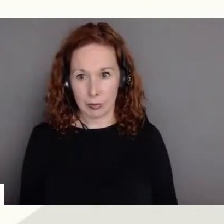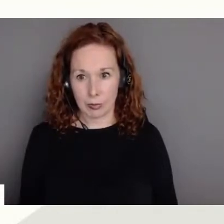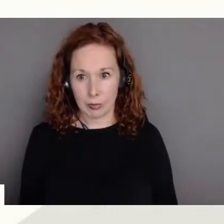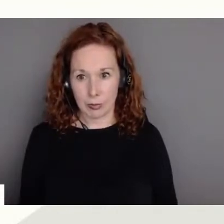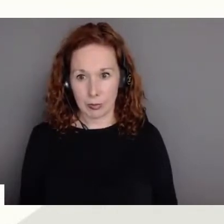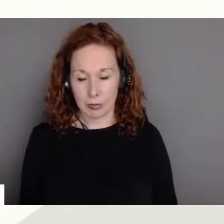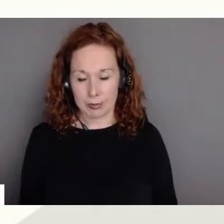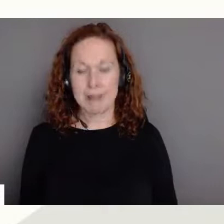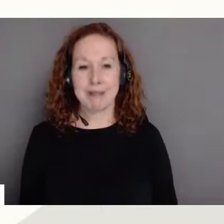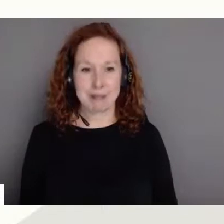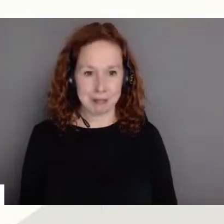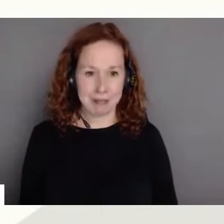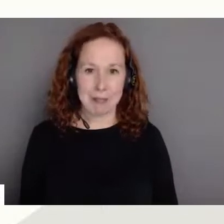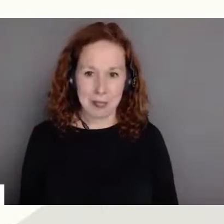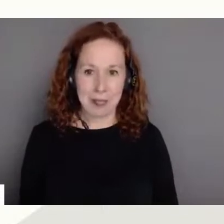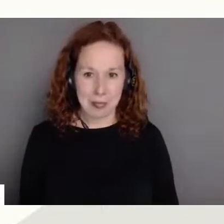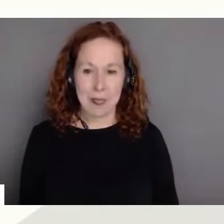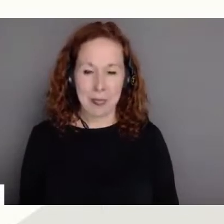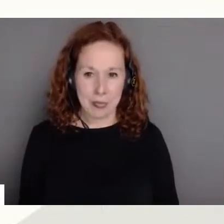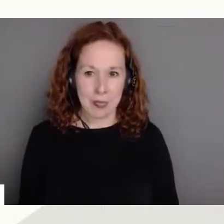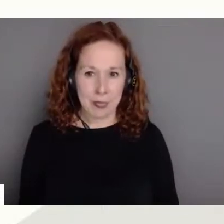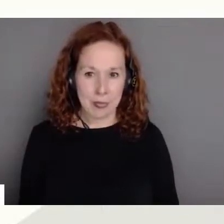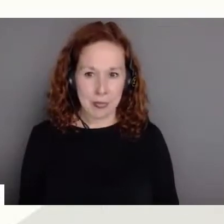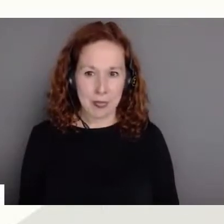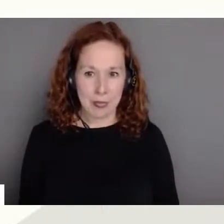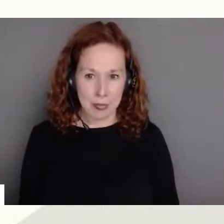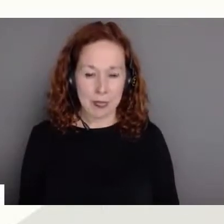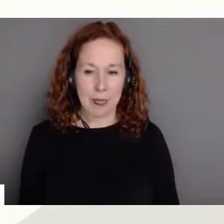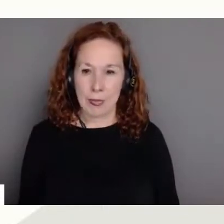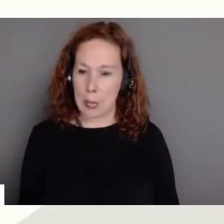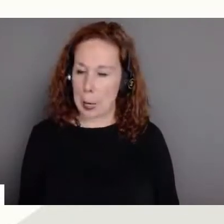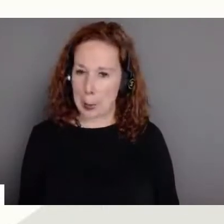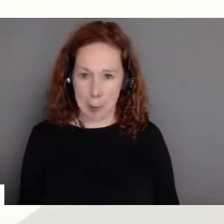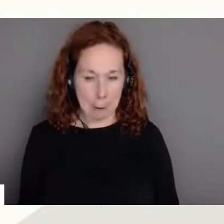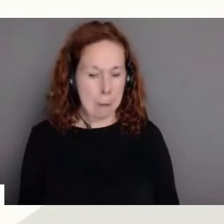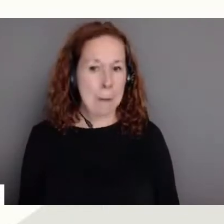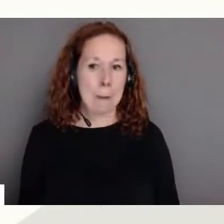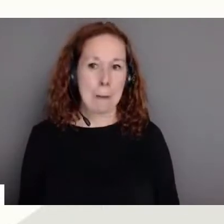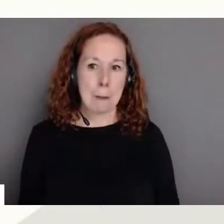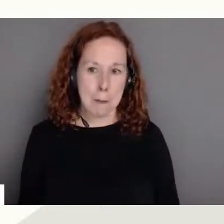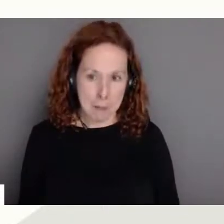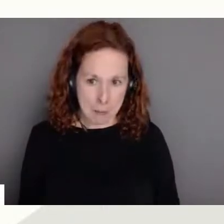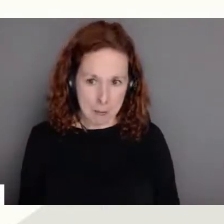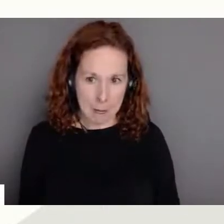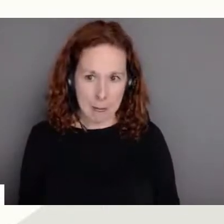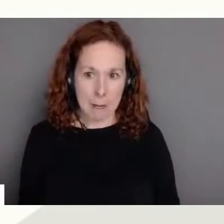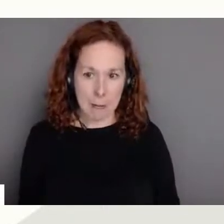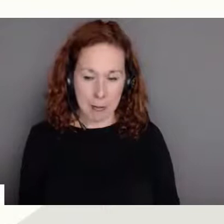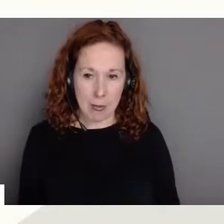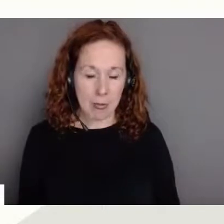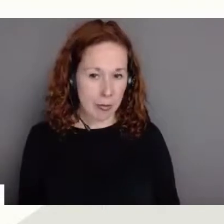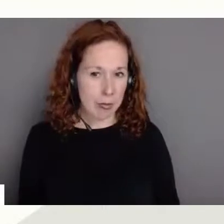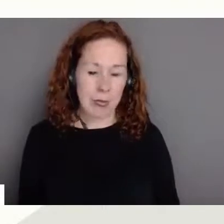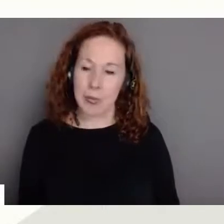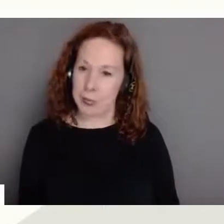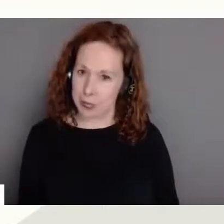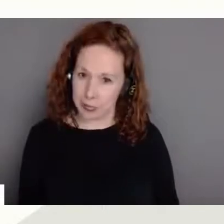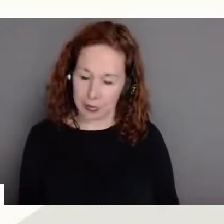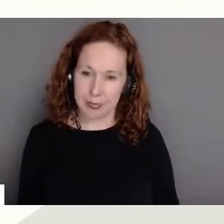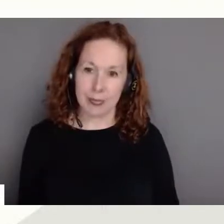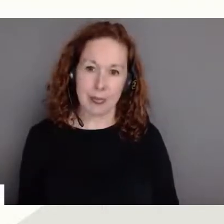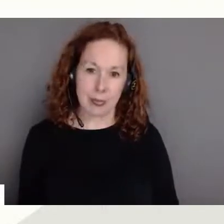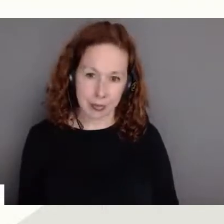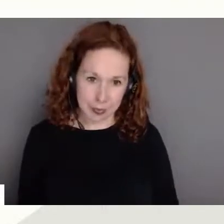deaf person in the class. Mm. Can you elaborate on that? Because I think this was epically crucial to this